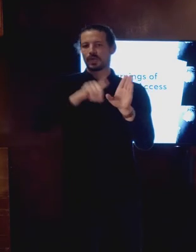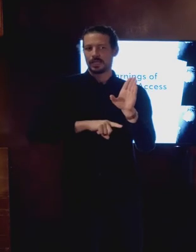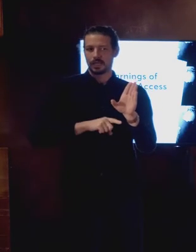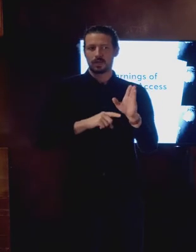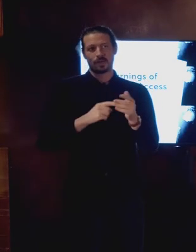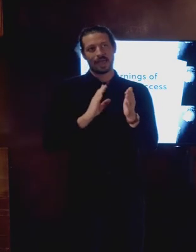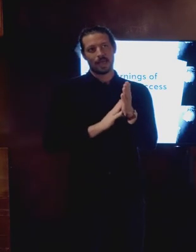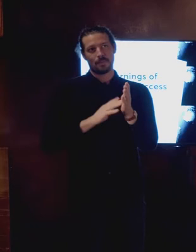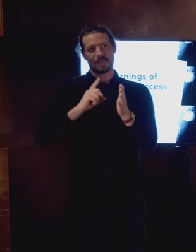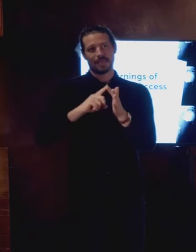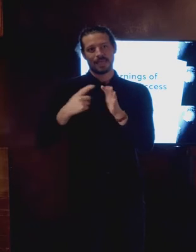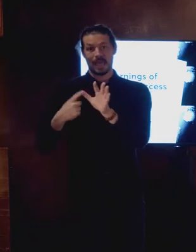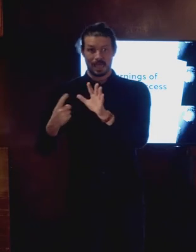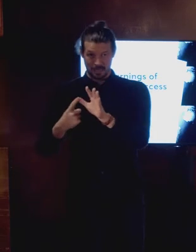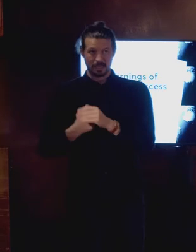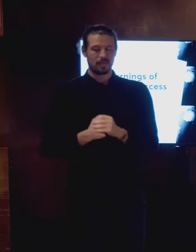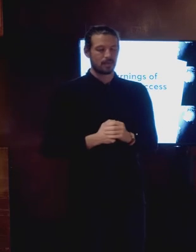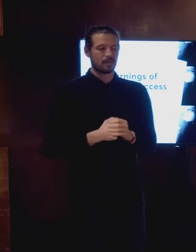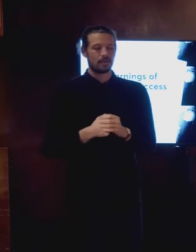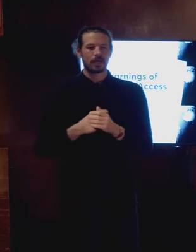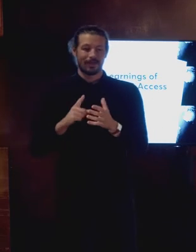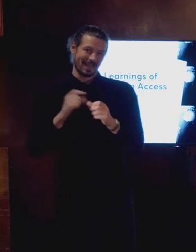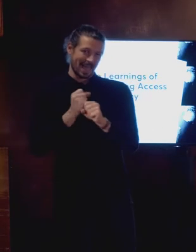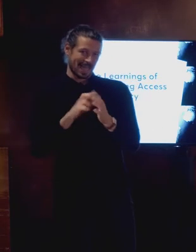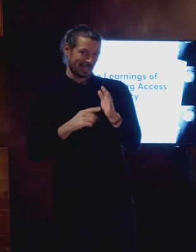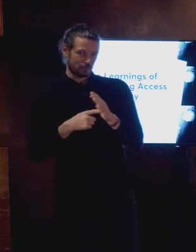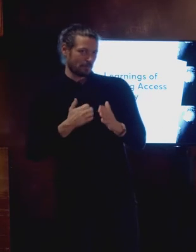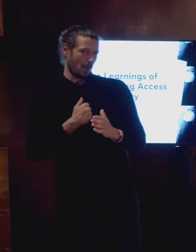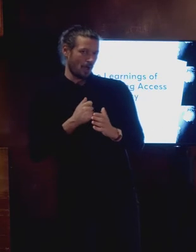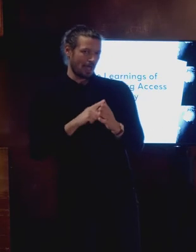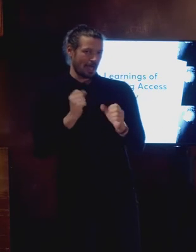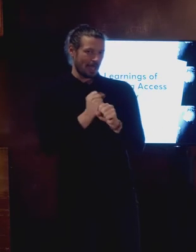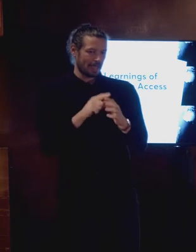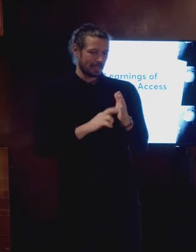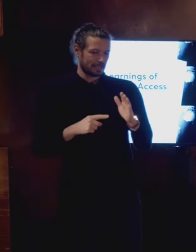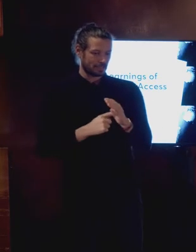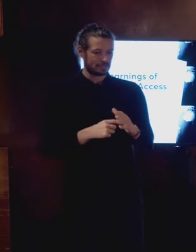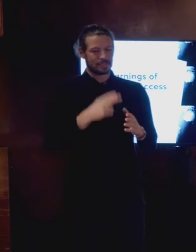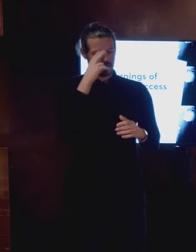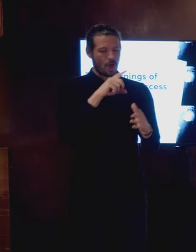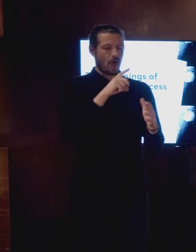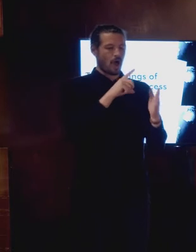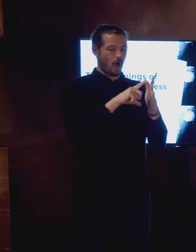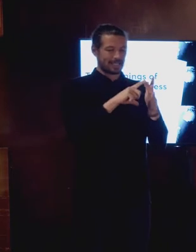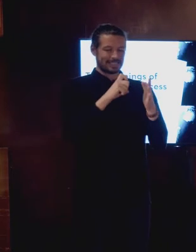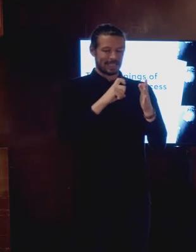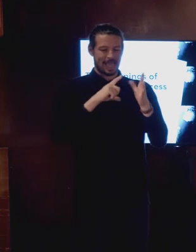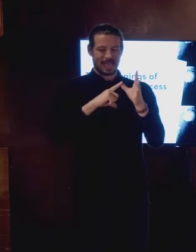MEAA. Great. Also, there's an agent called, who's my agent, called ICACM. That's